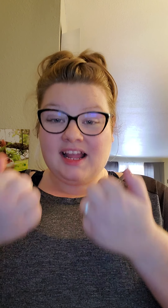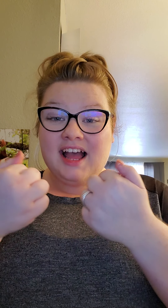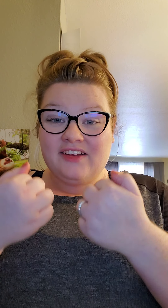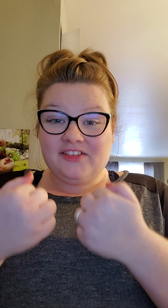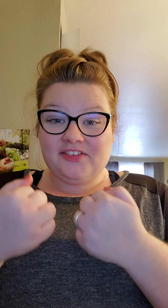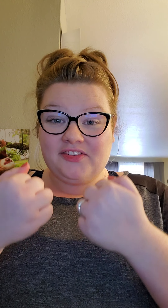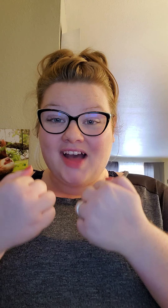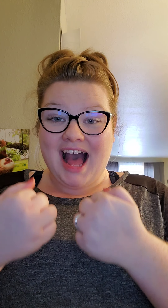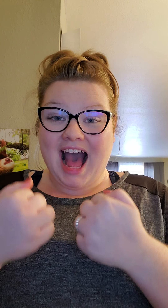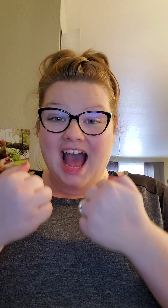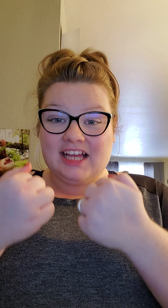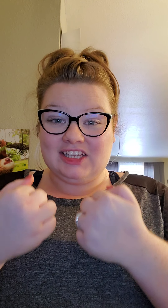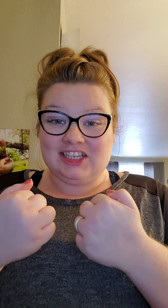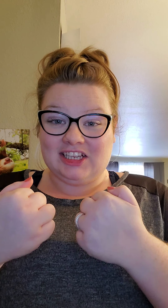F, I, L.